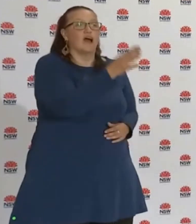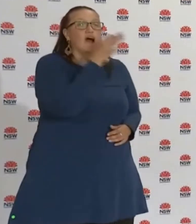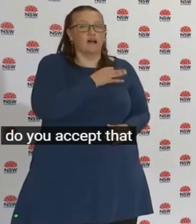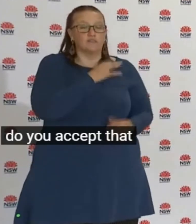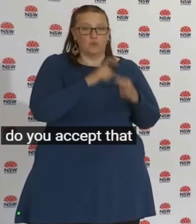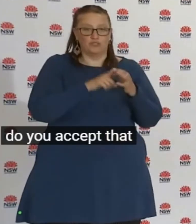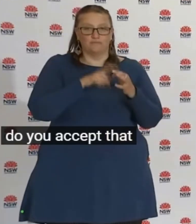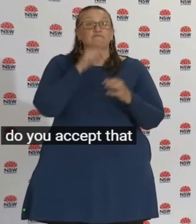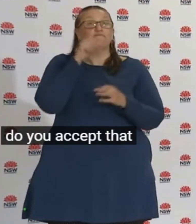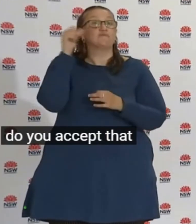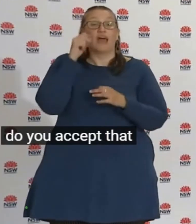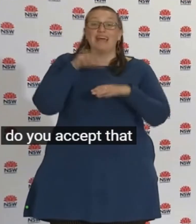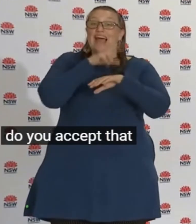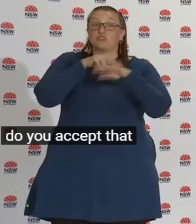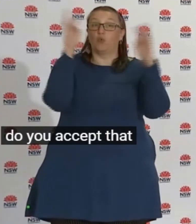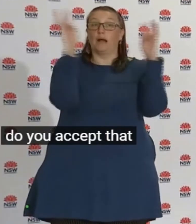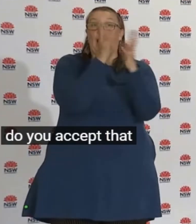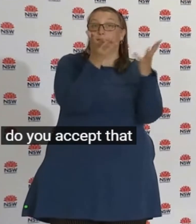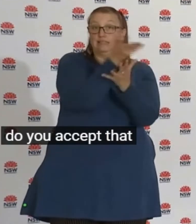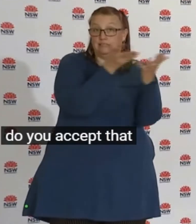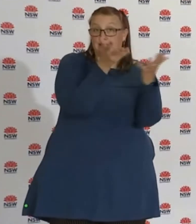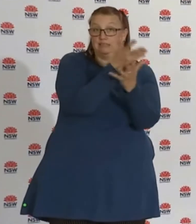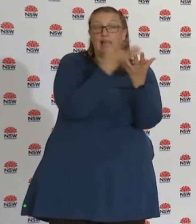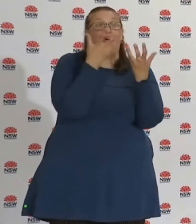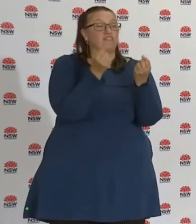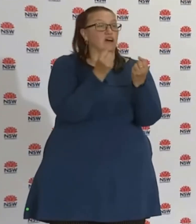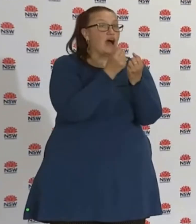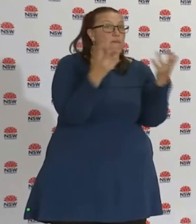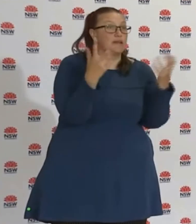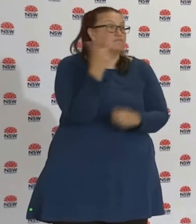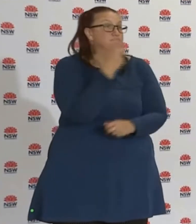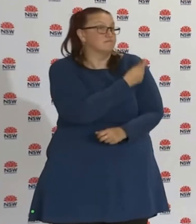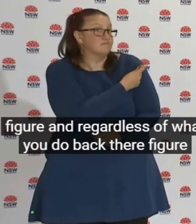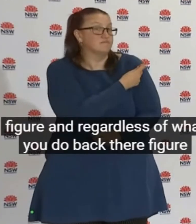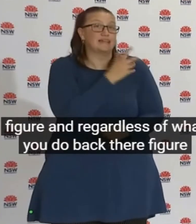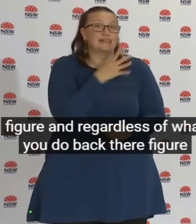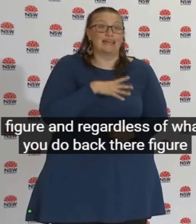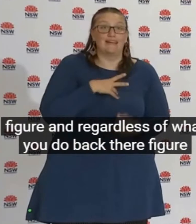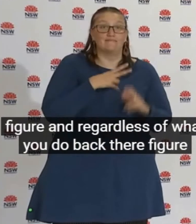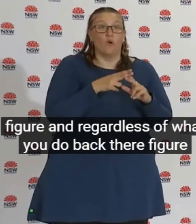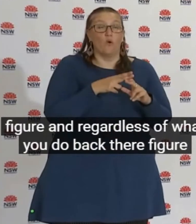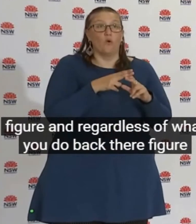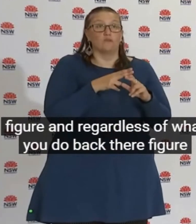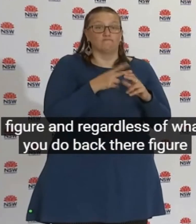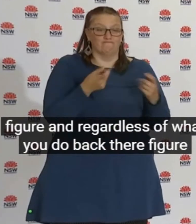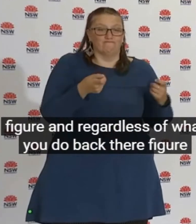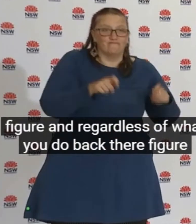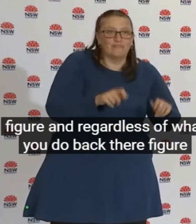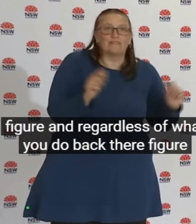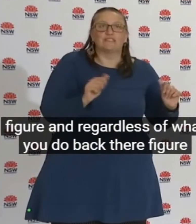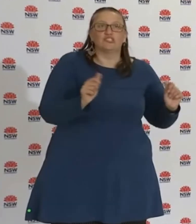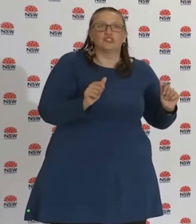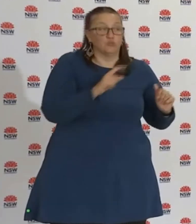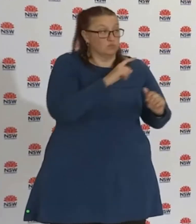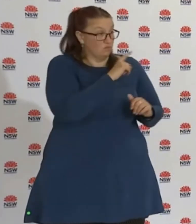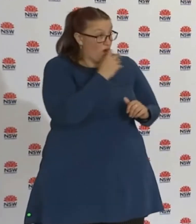Cabinet, do you accept that figure? And regardless of, did you back that figure? And regardless of the